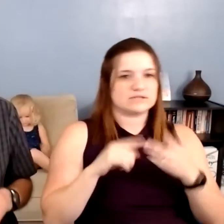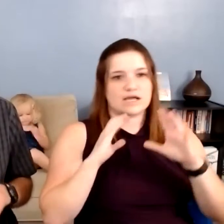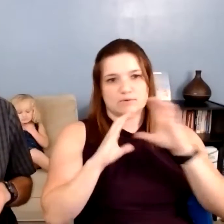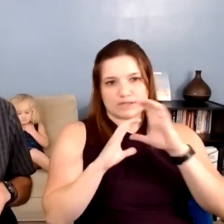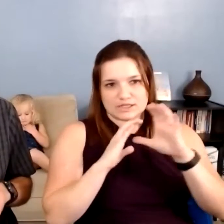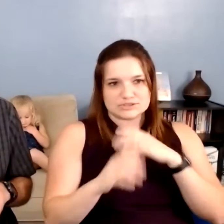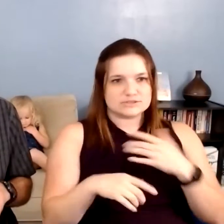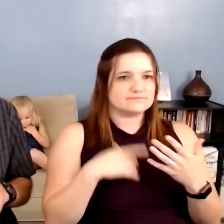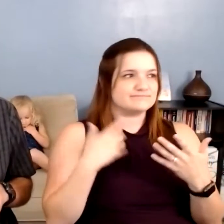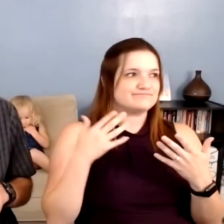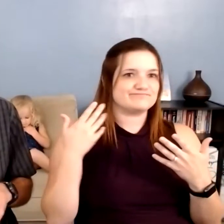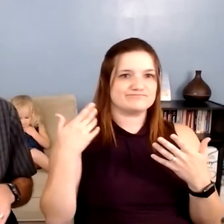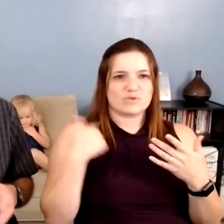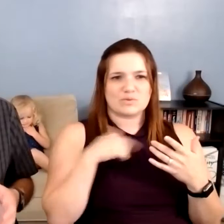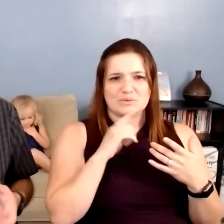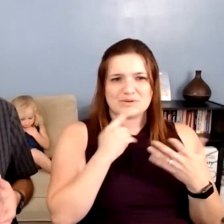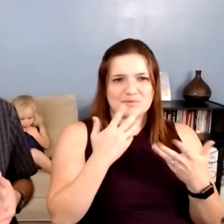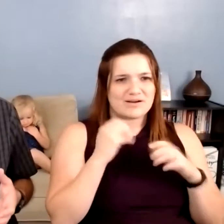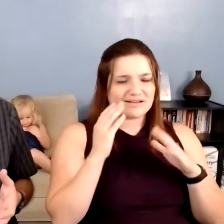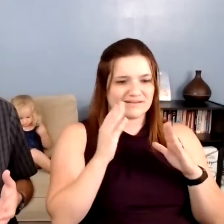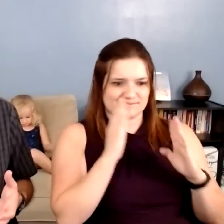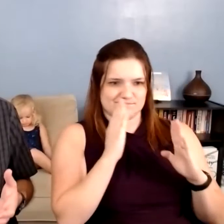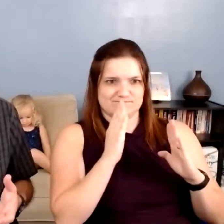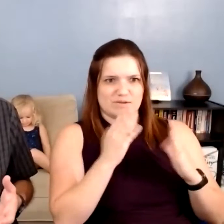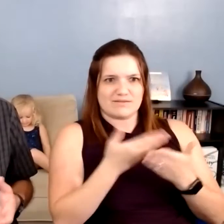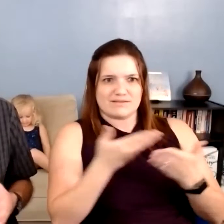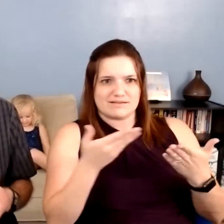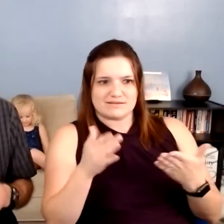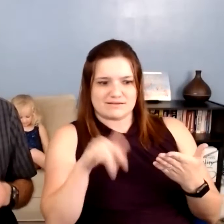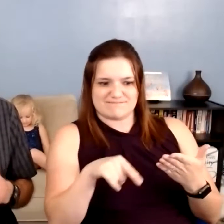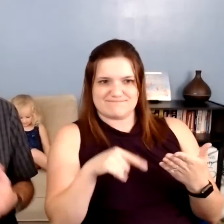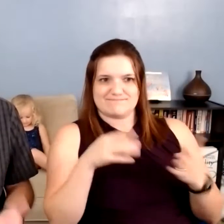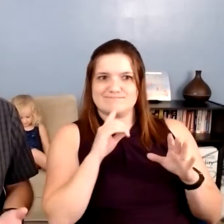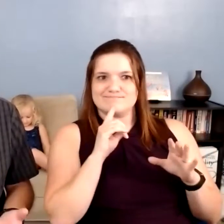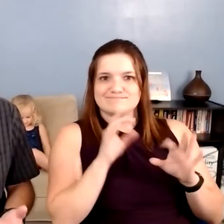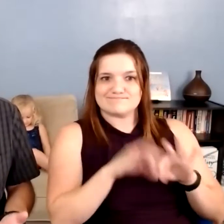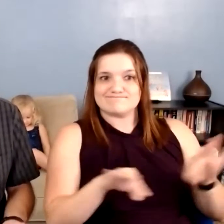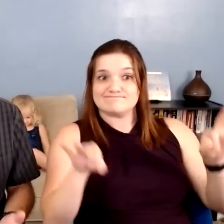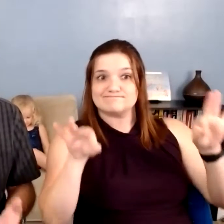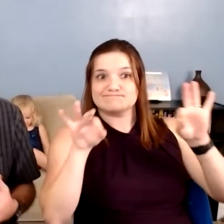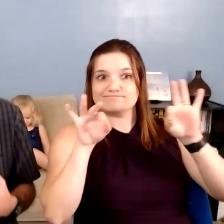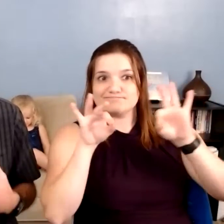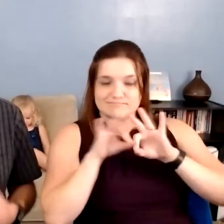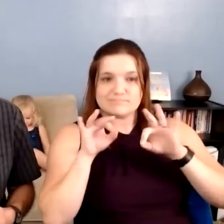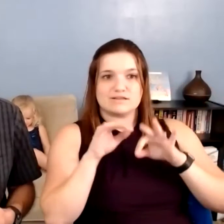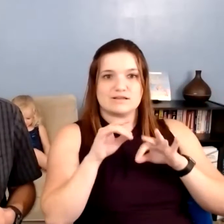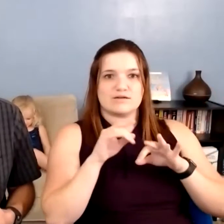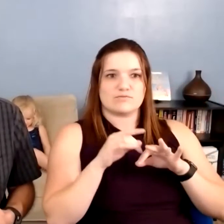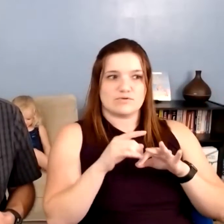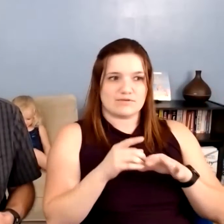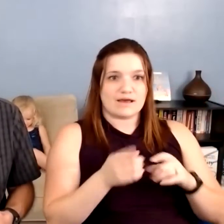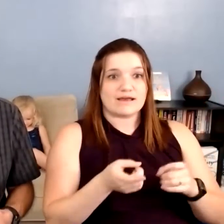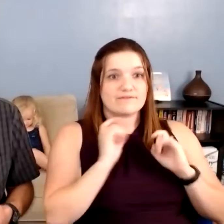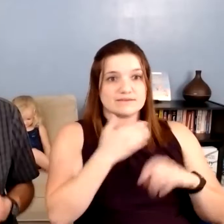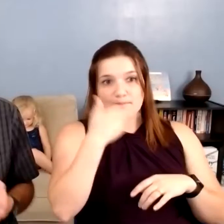communication. We really want to focus on the things that are going to give us the most in return,